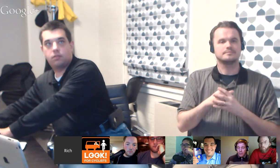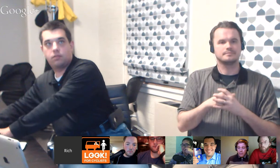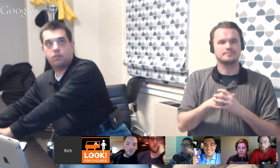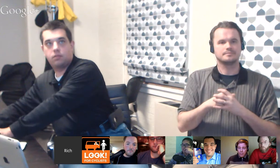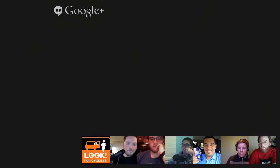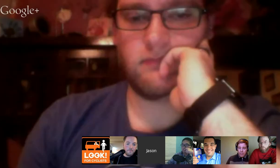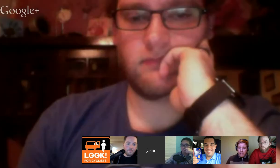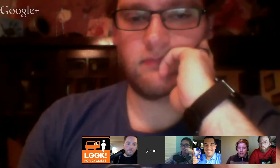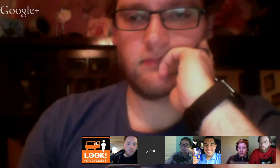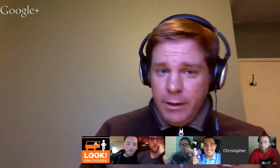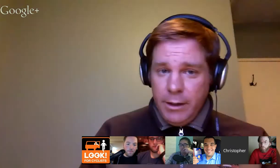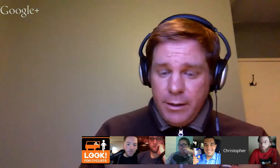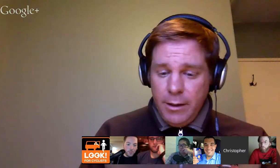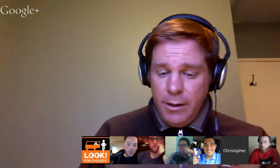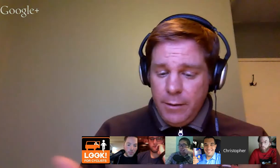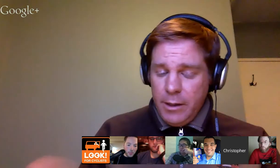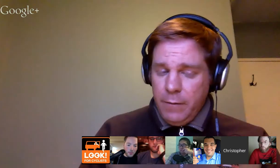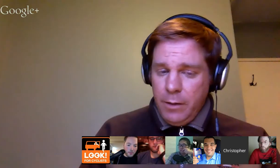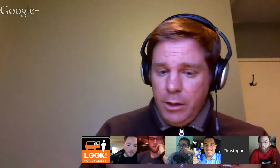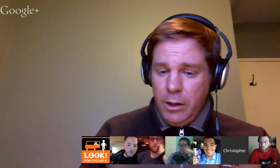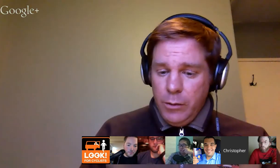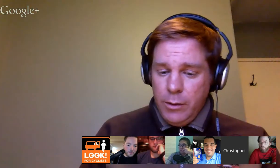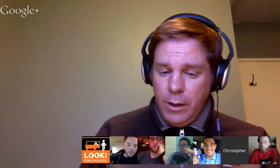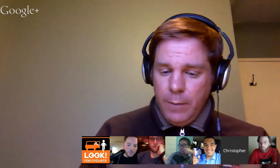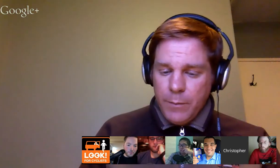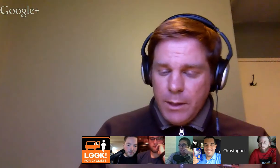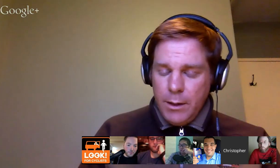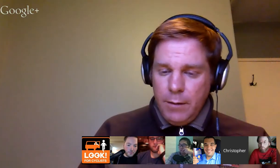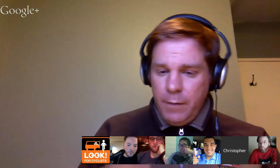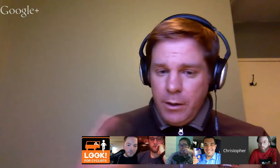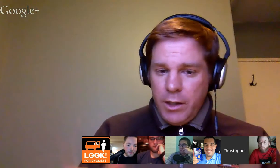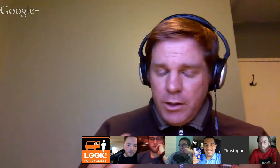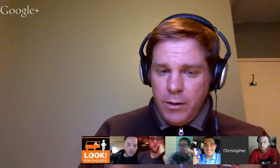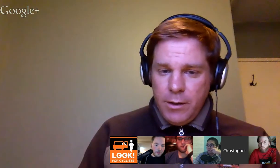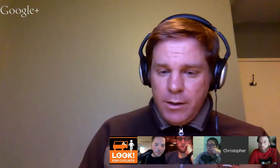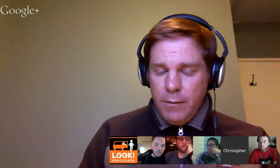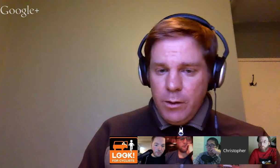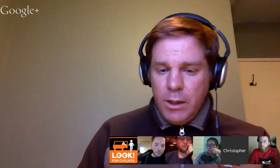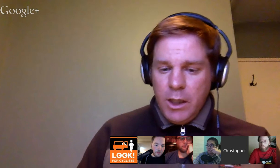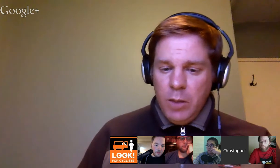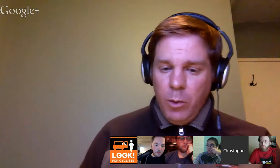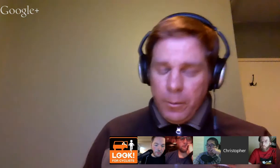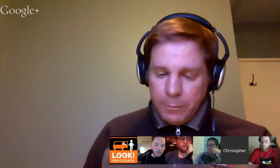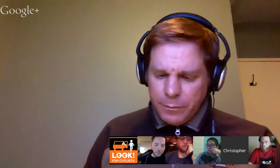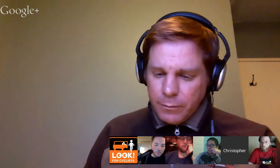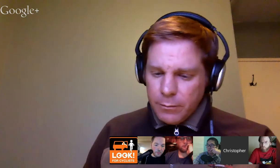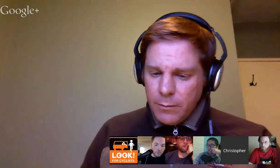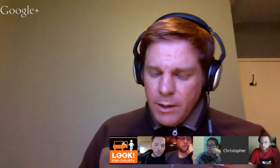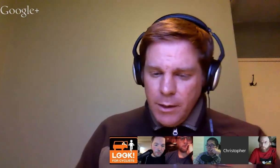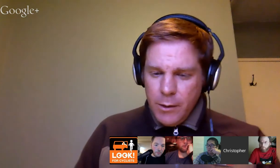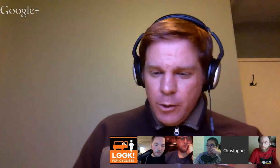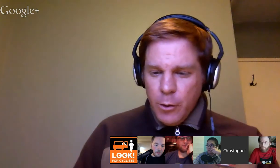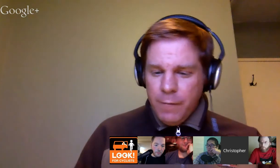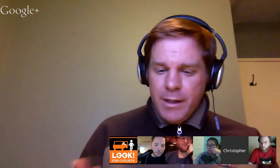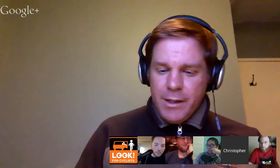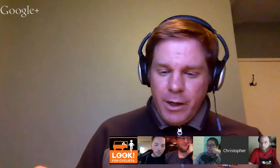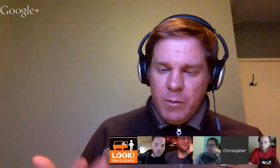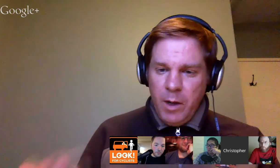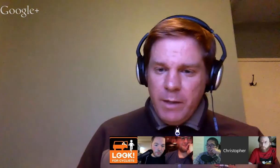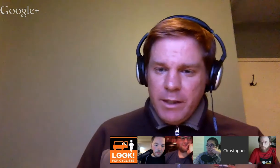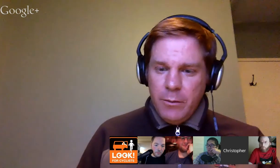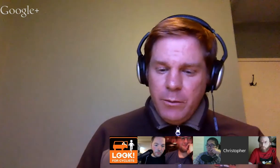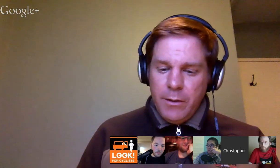that screen reader is very different. You can use finger gestures instead of using the keyboard. So it's really fun to